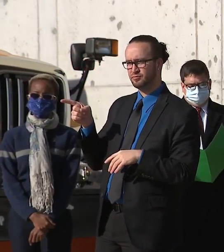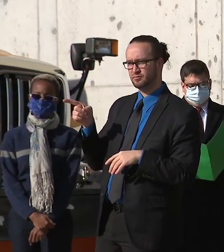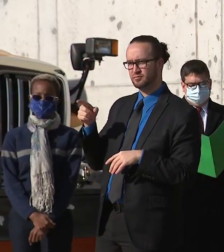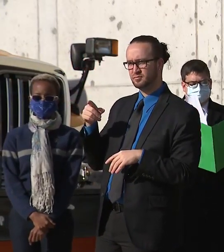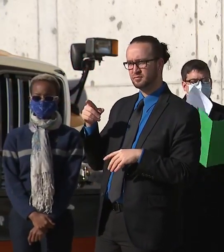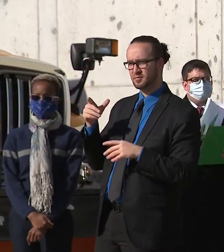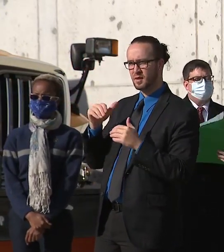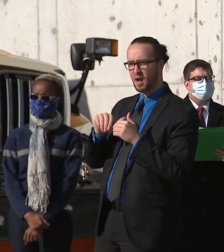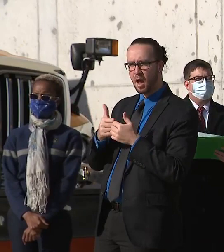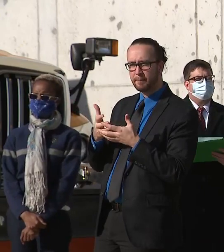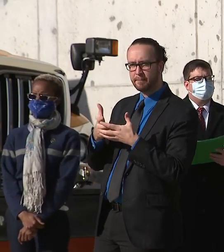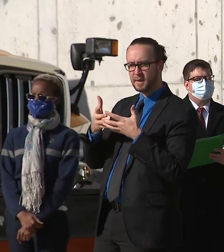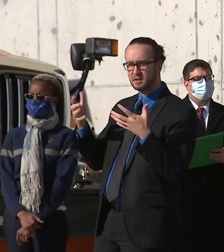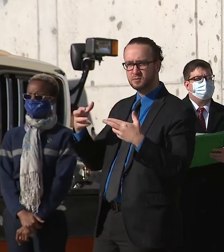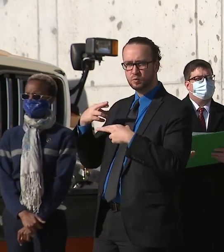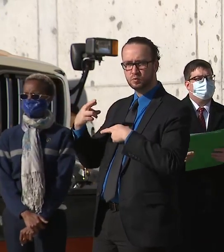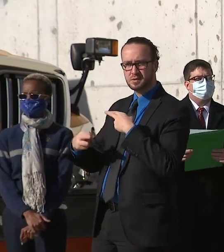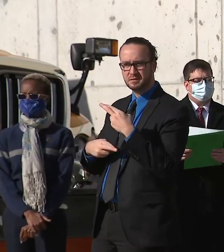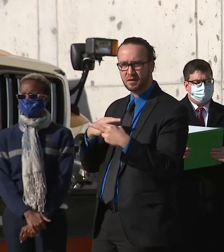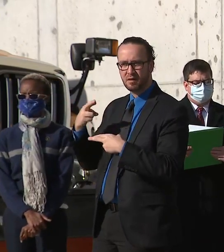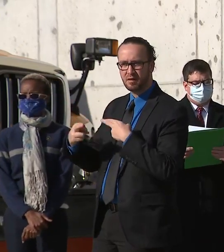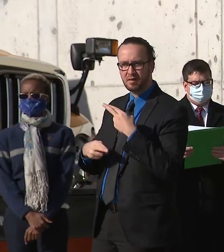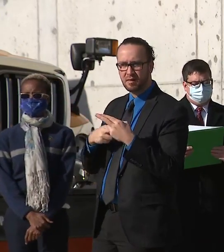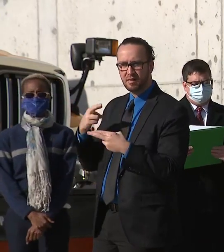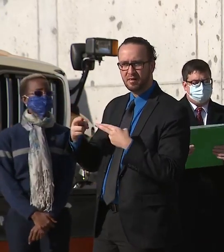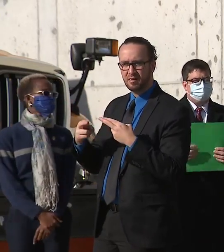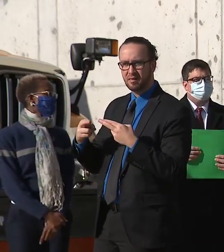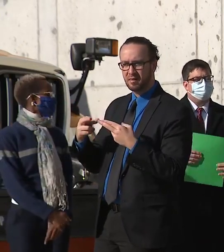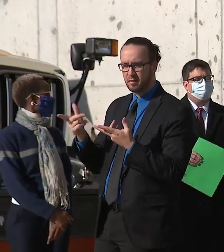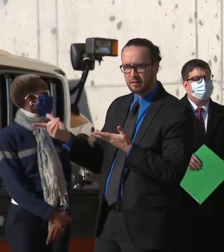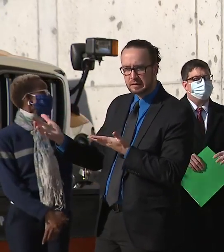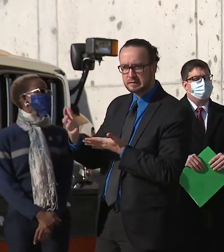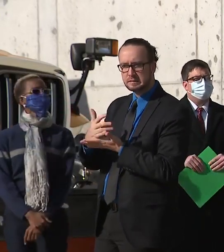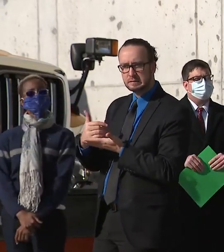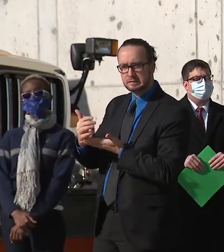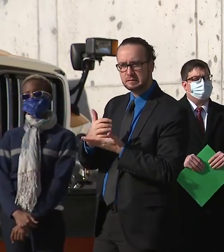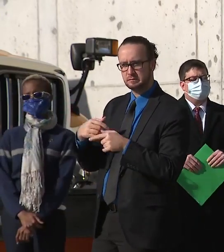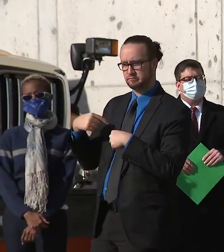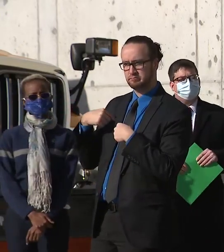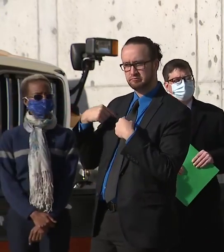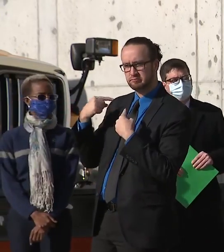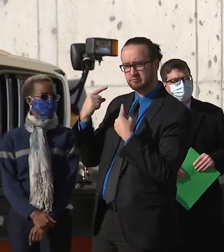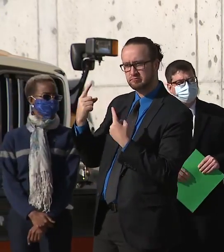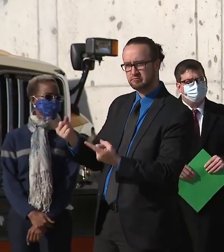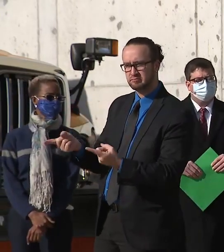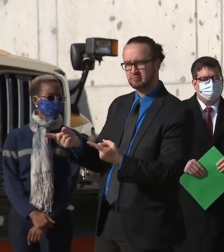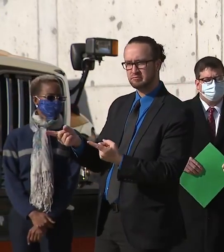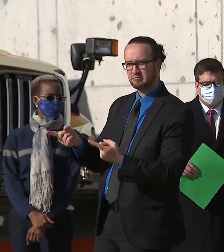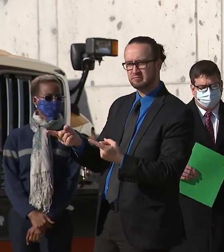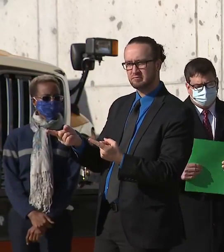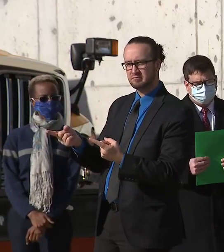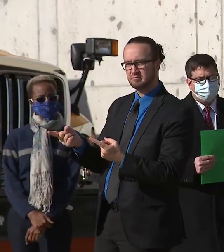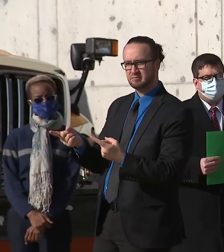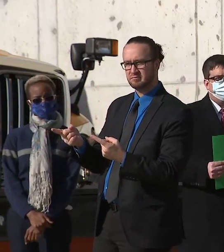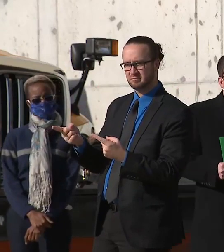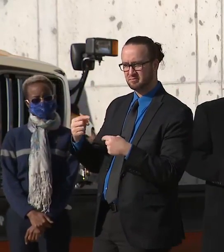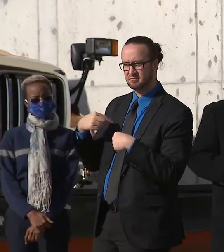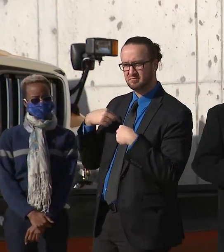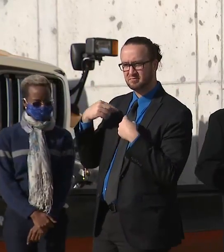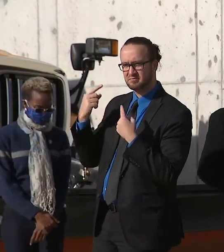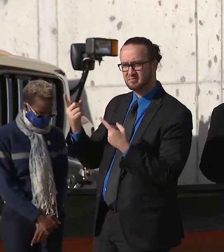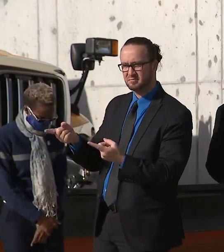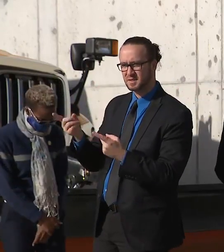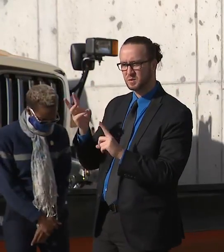that has been collected during this time of the collection centers? How much of a dip has the city seen in